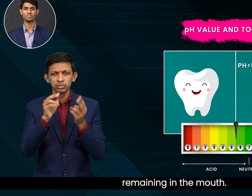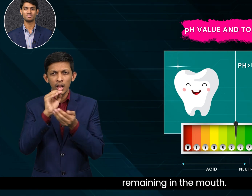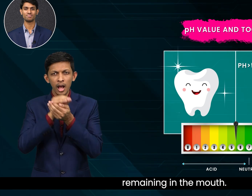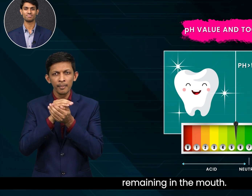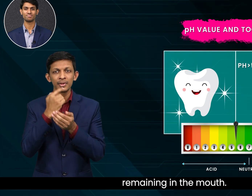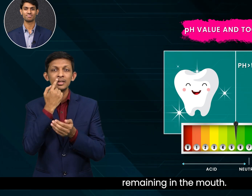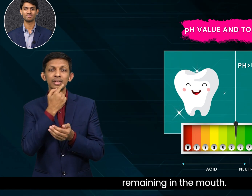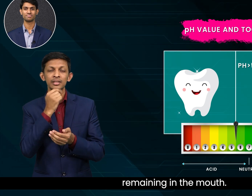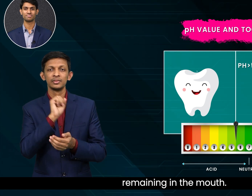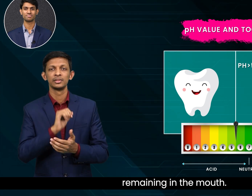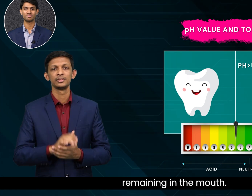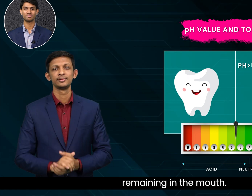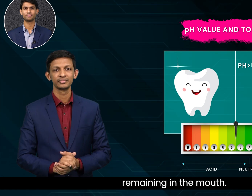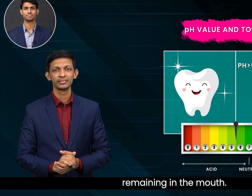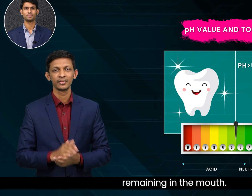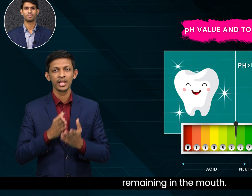mouth.